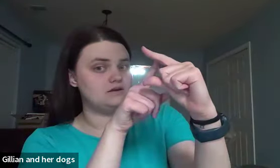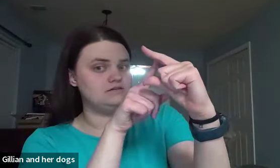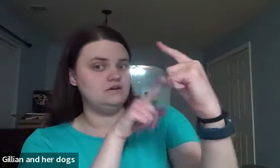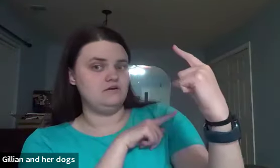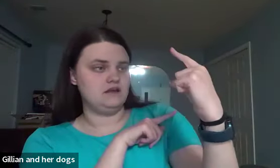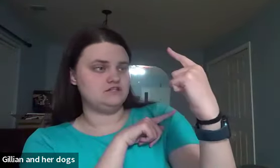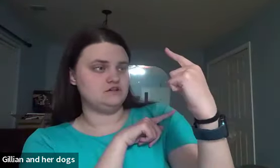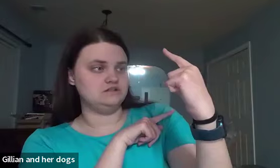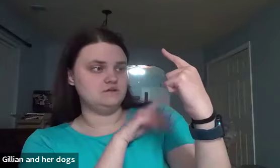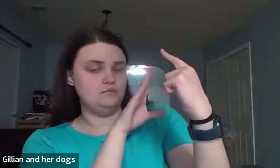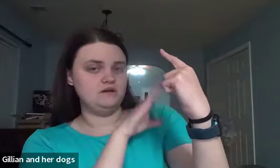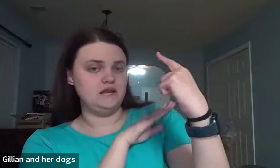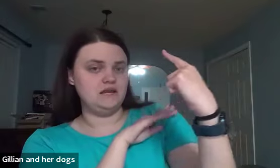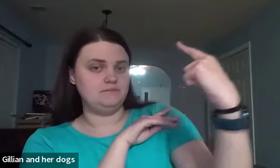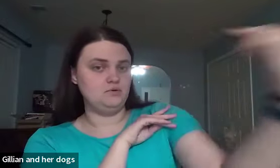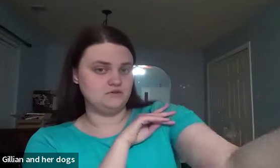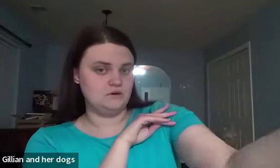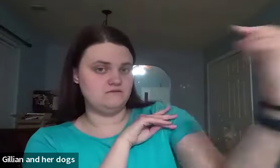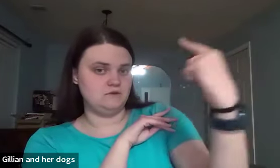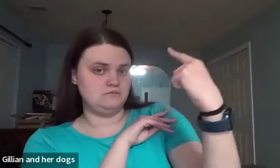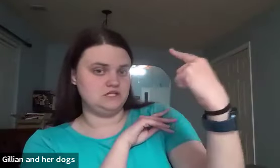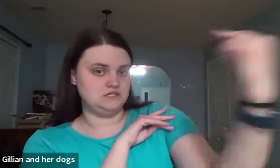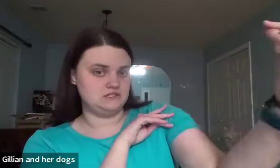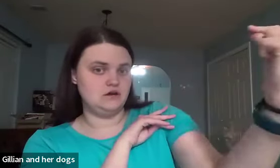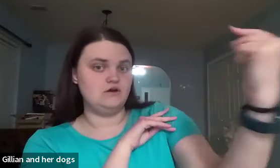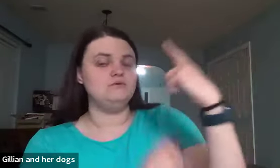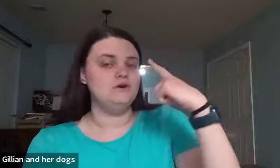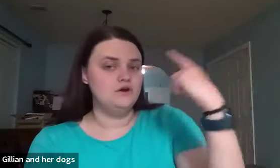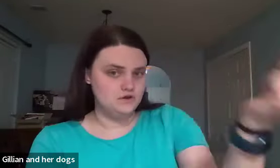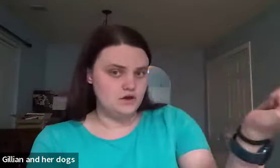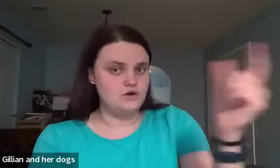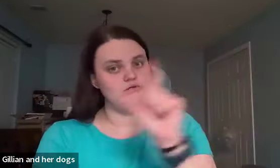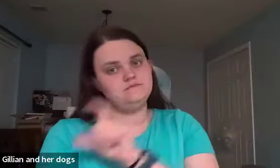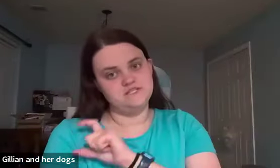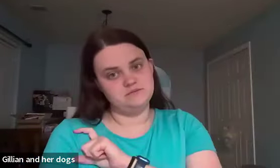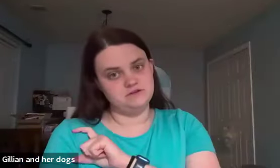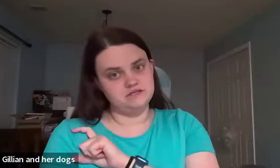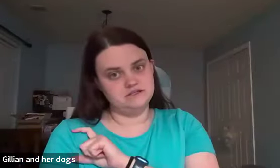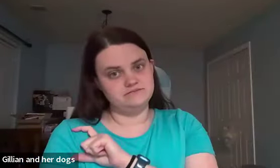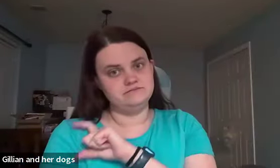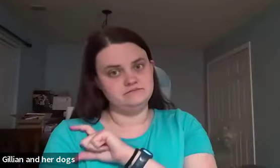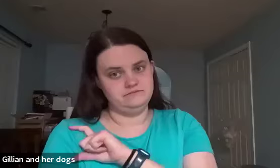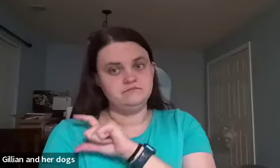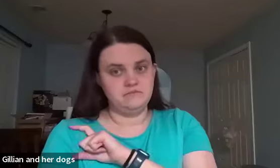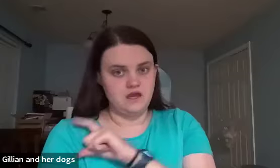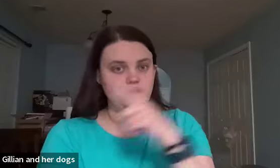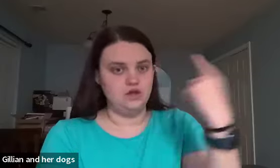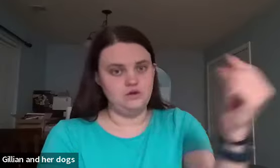Shark. Okay, it starts open and it pulls away from you and pinches. Go. Go to the police. That.